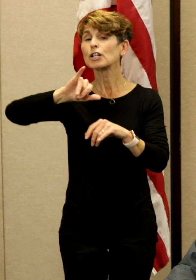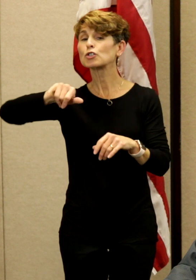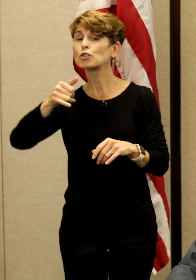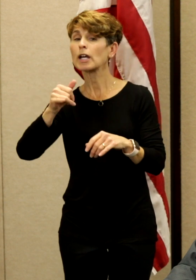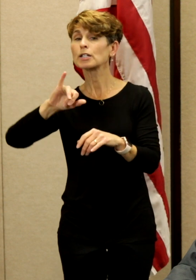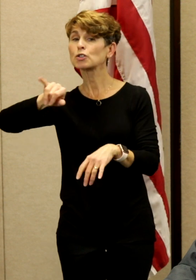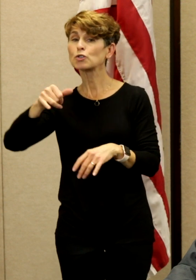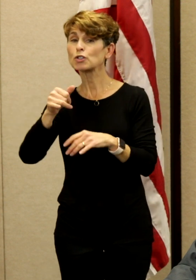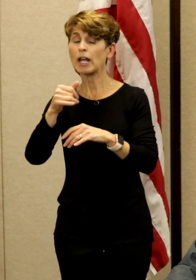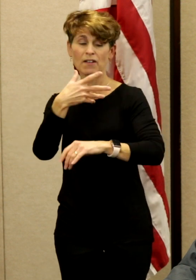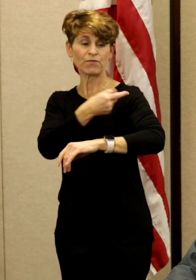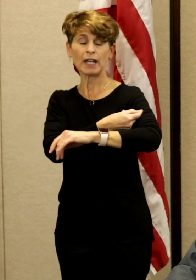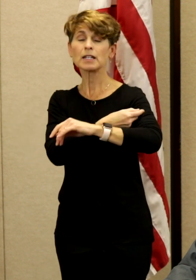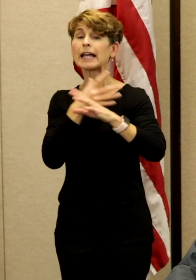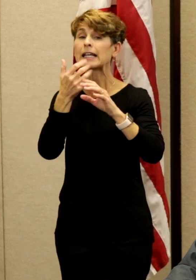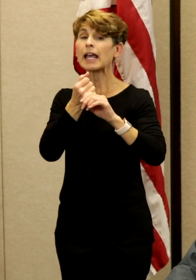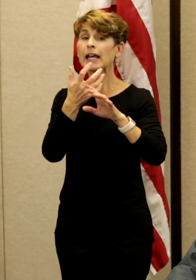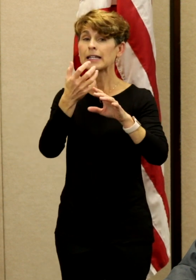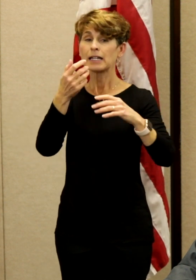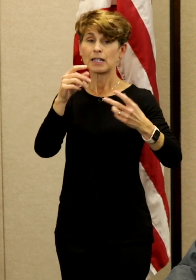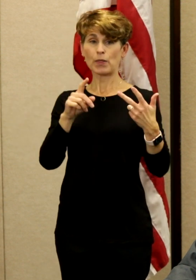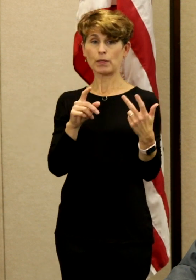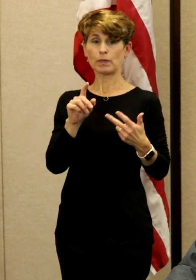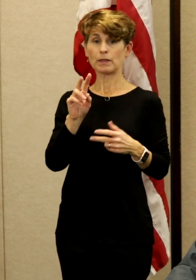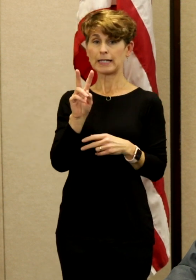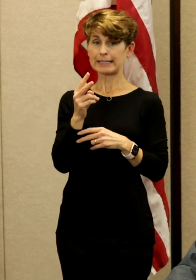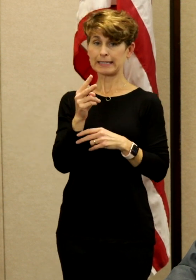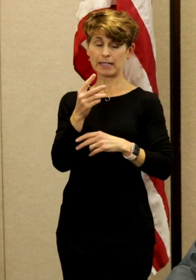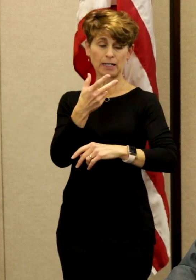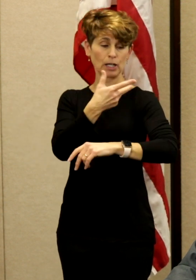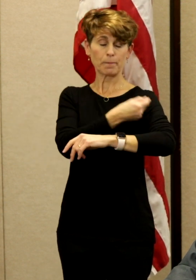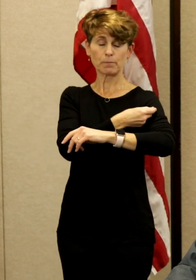get a booster shot 2 months after their initial shot.